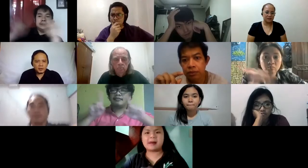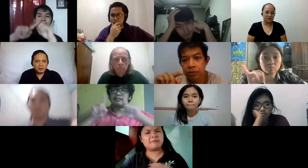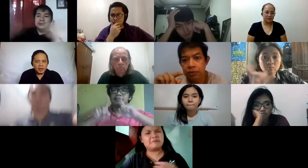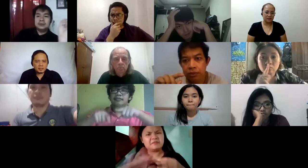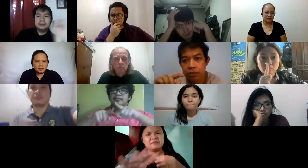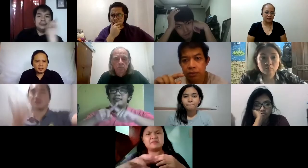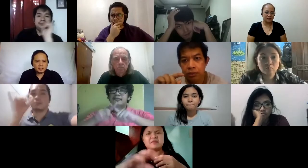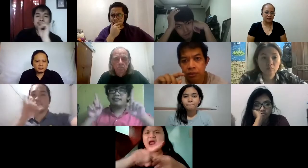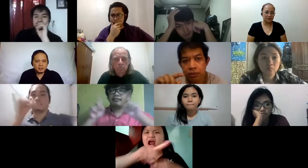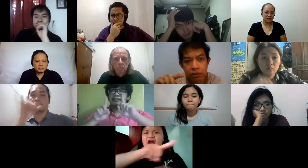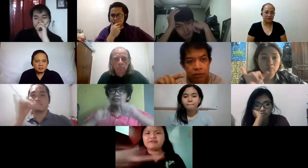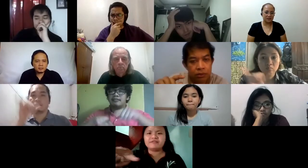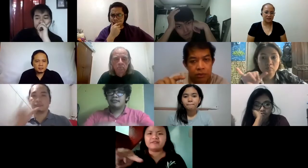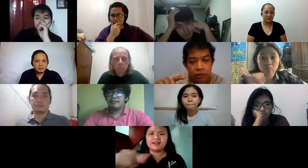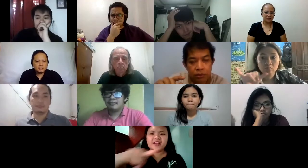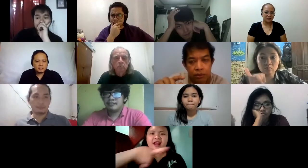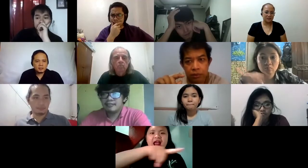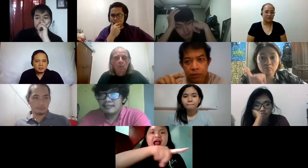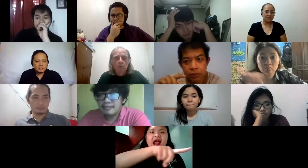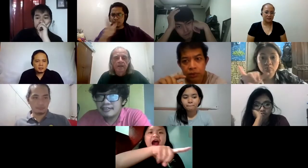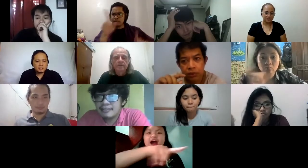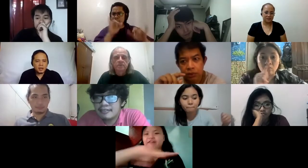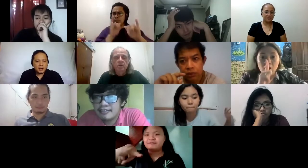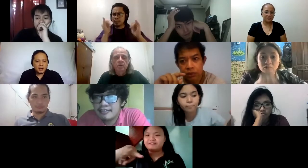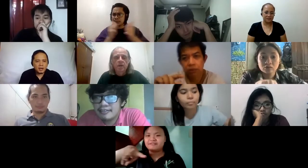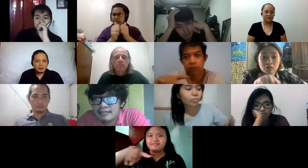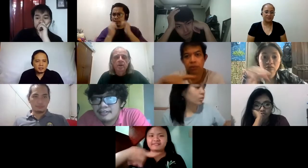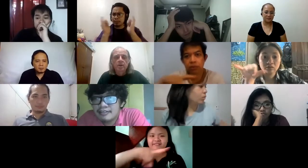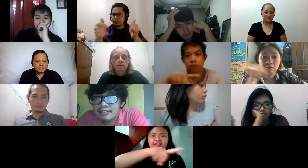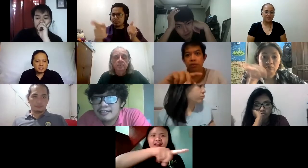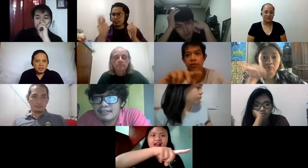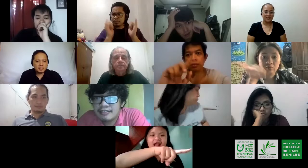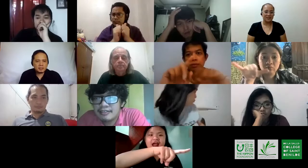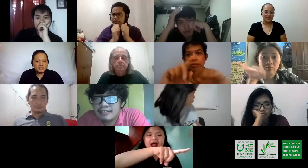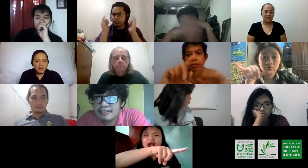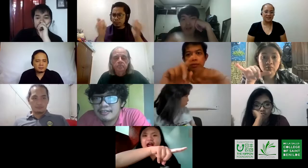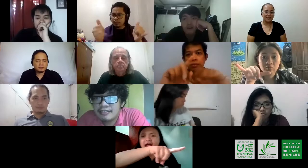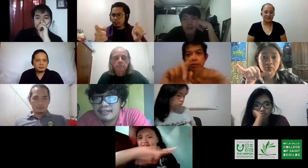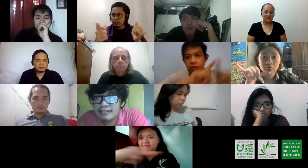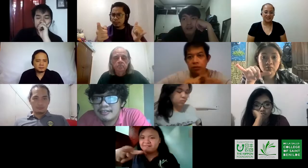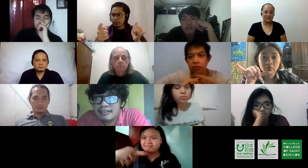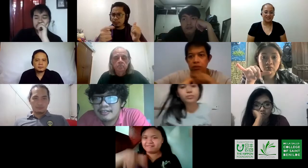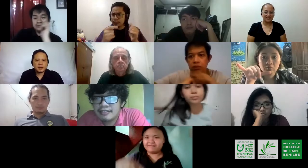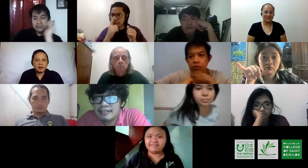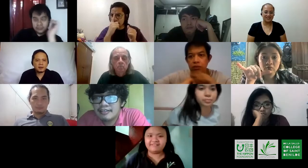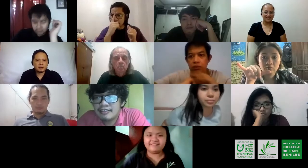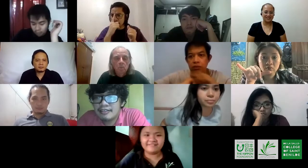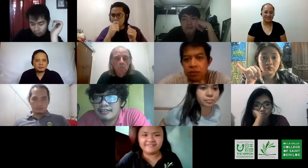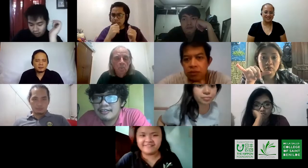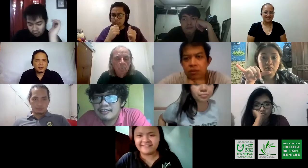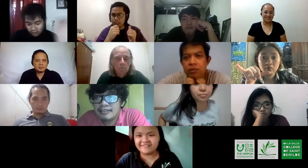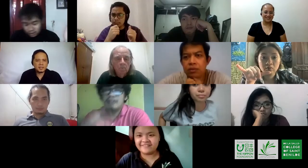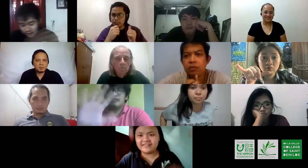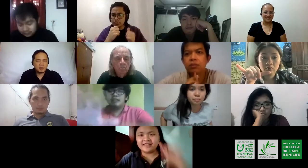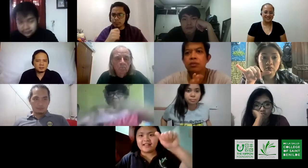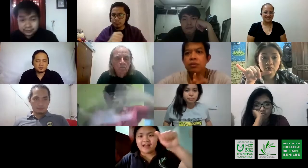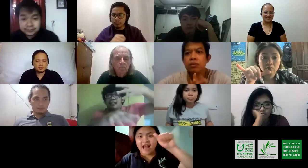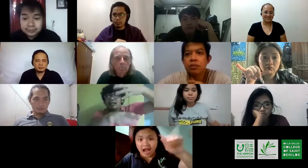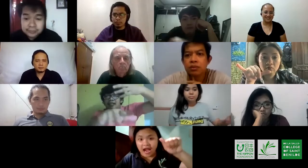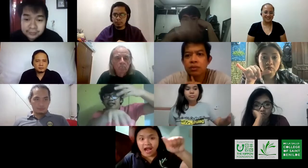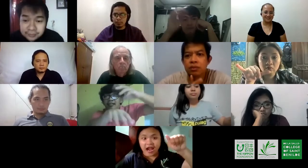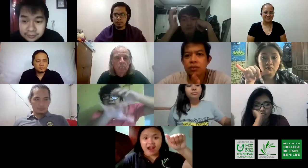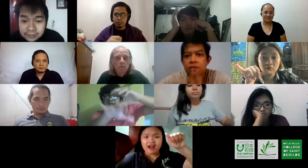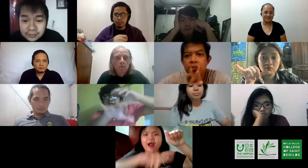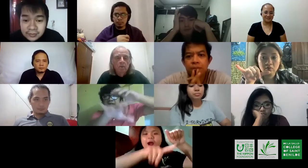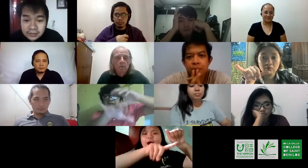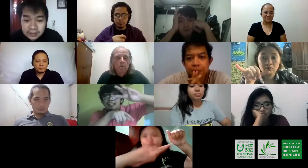and then not saying different. Right. So number, Yeah, me saying is half, half, half same, half different.